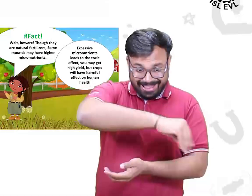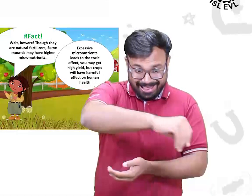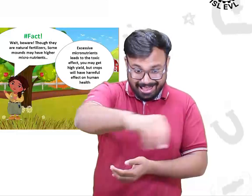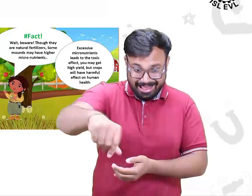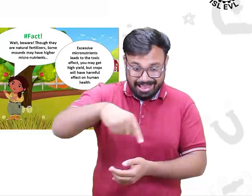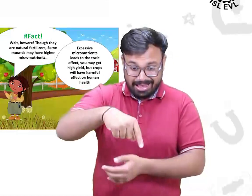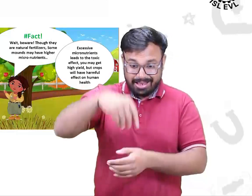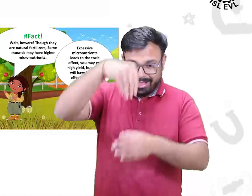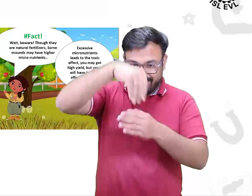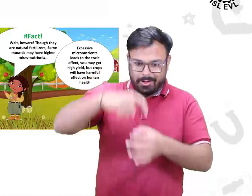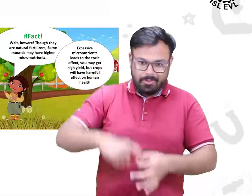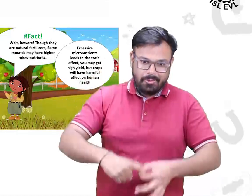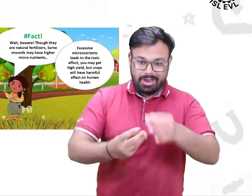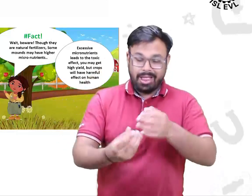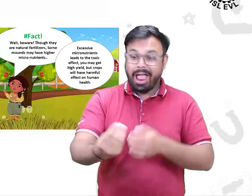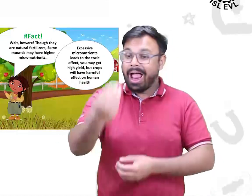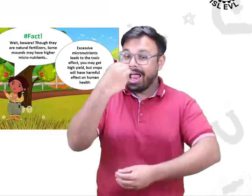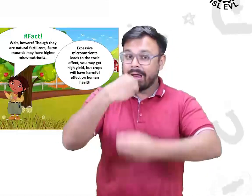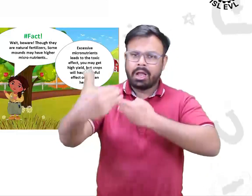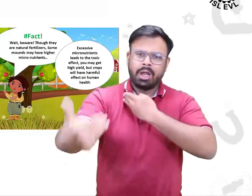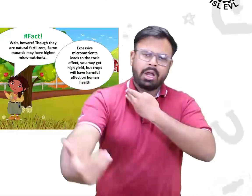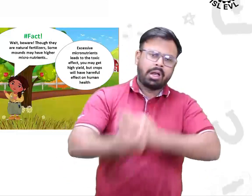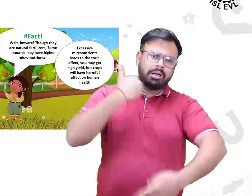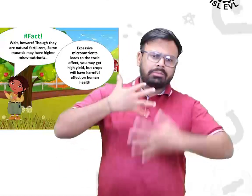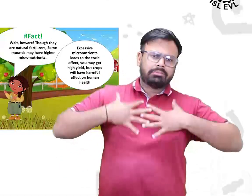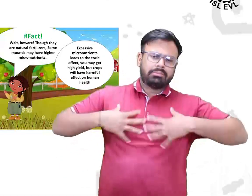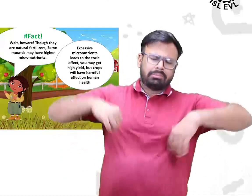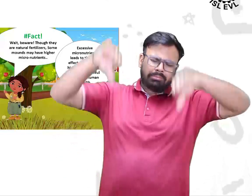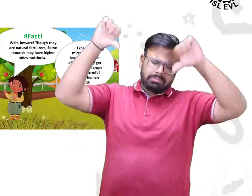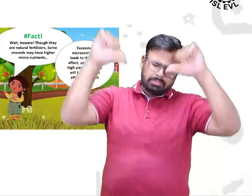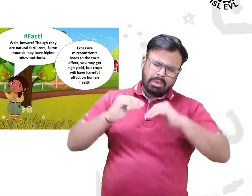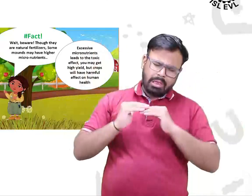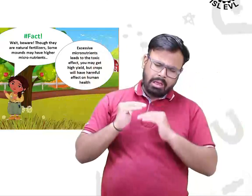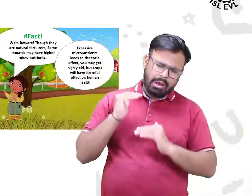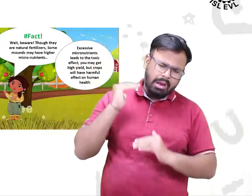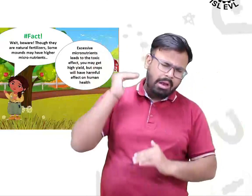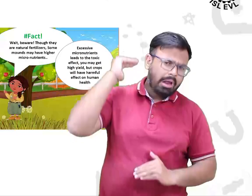some mounds have higher micronutrients.